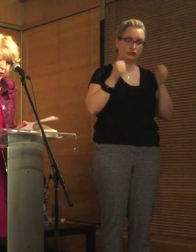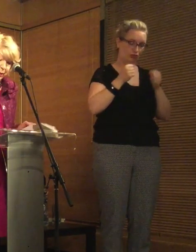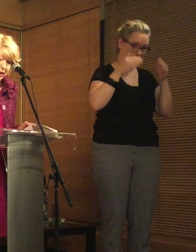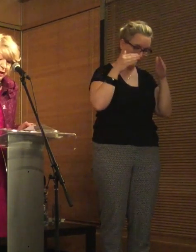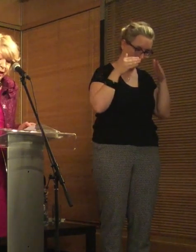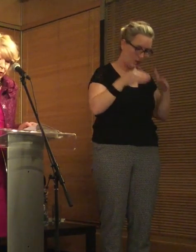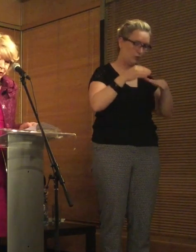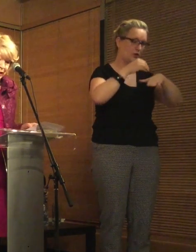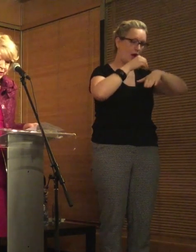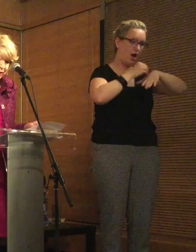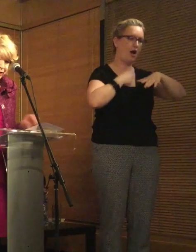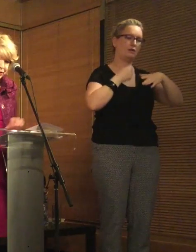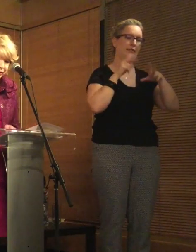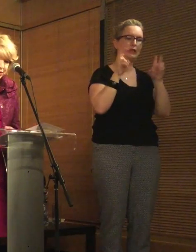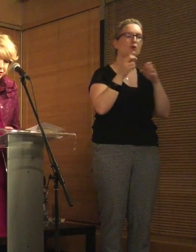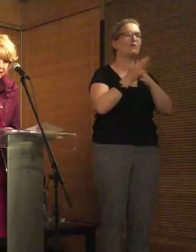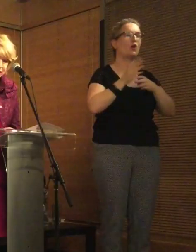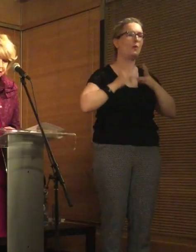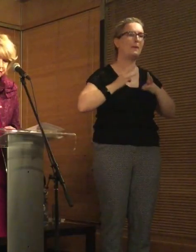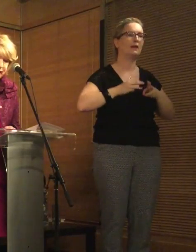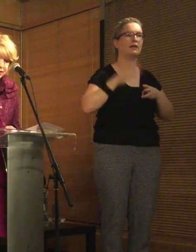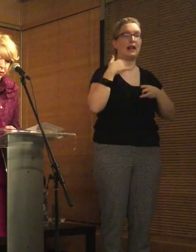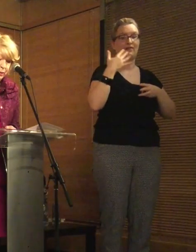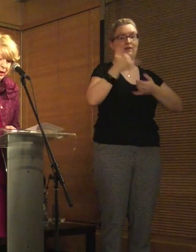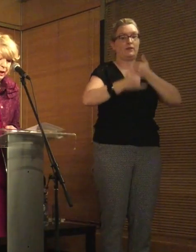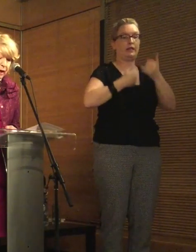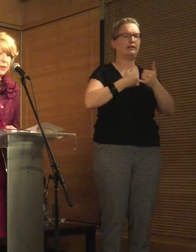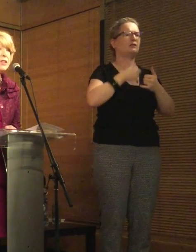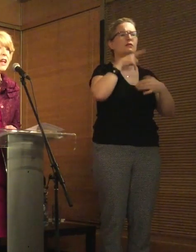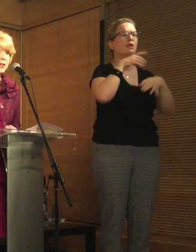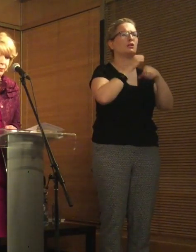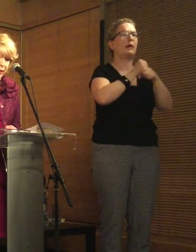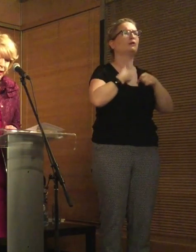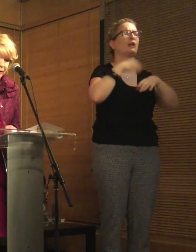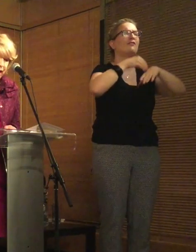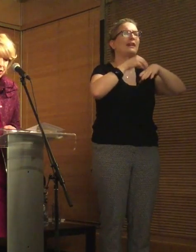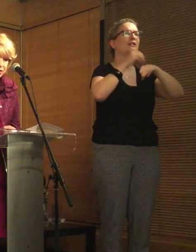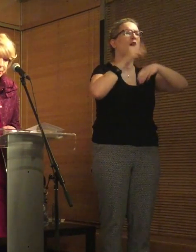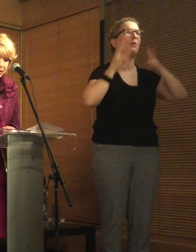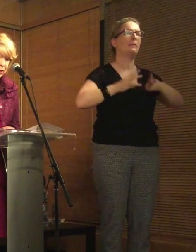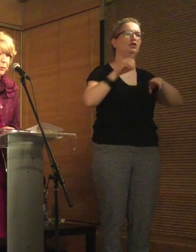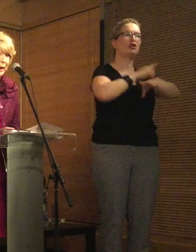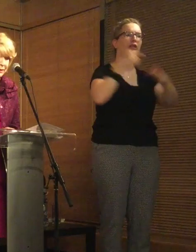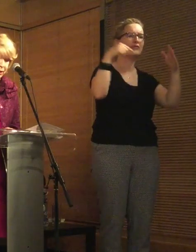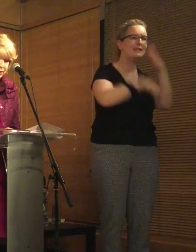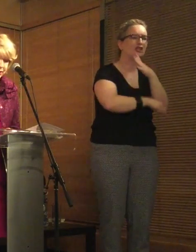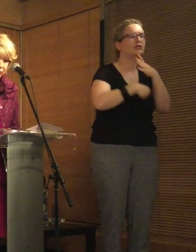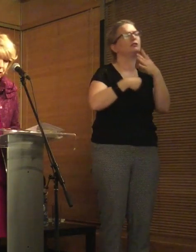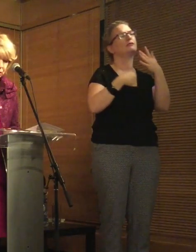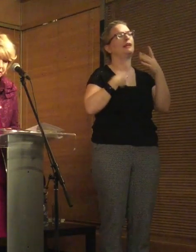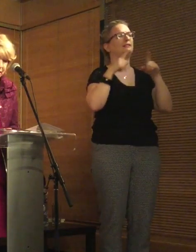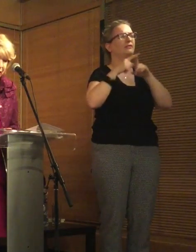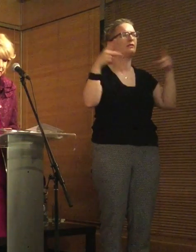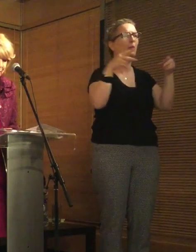that concern women, and over the last 5 years they've concentrated on the effects on women of the recession and the hardship that the cutback services